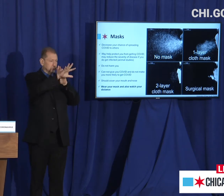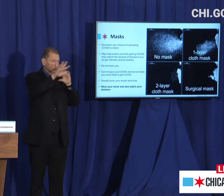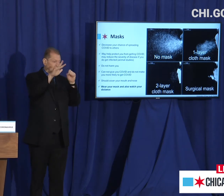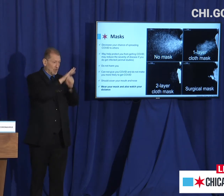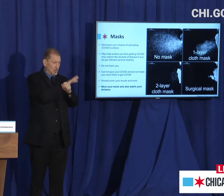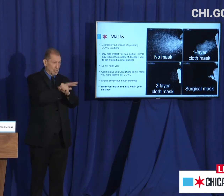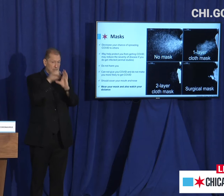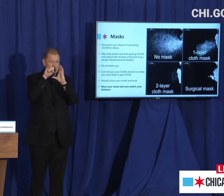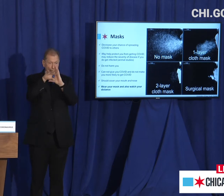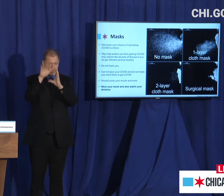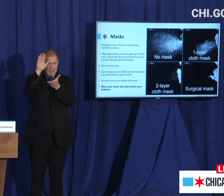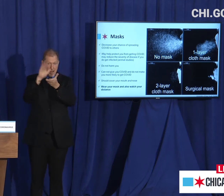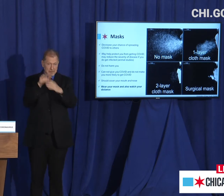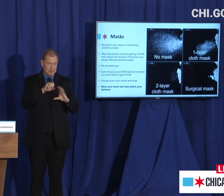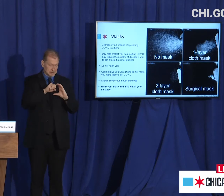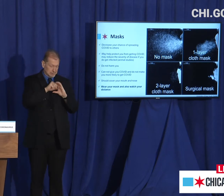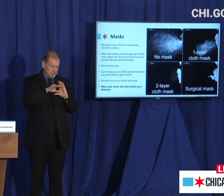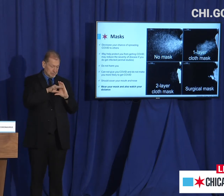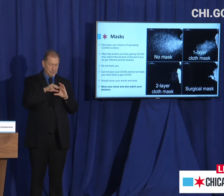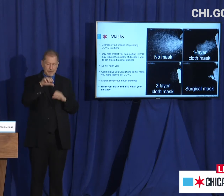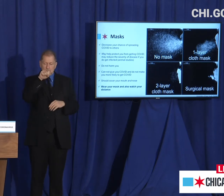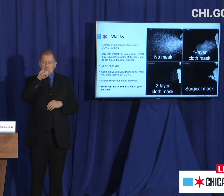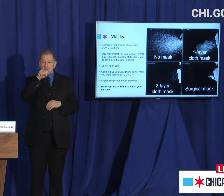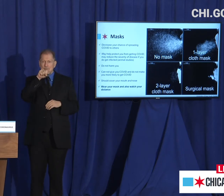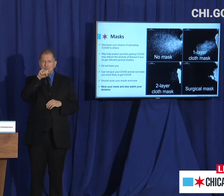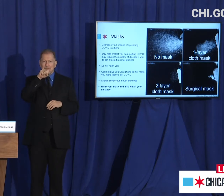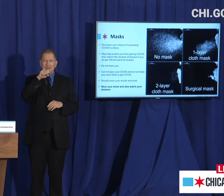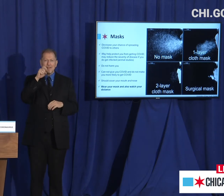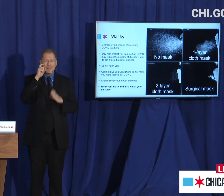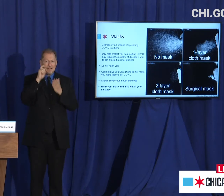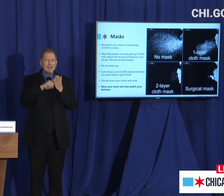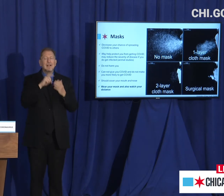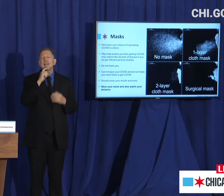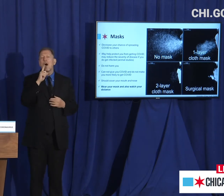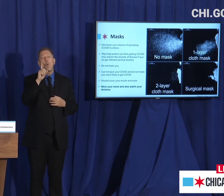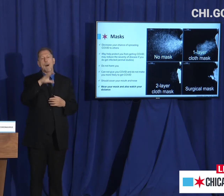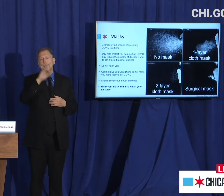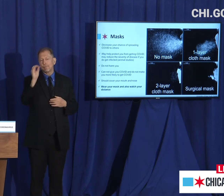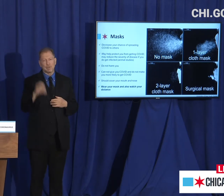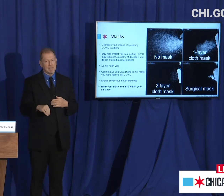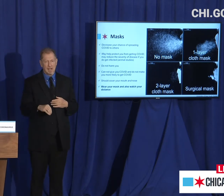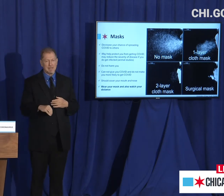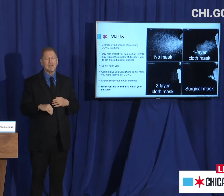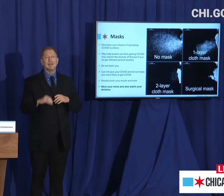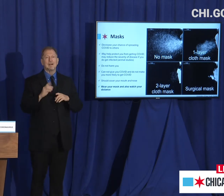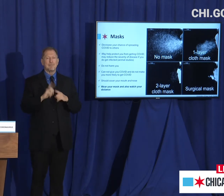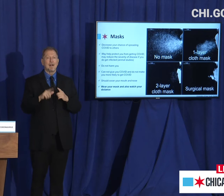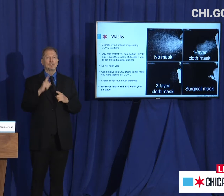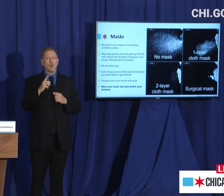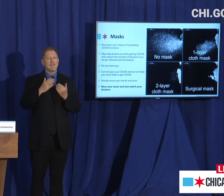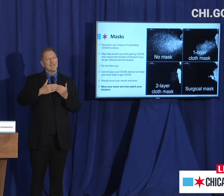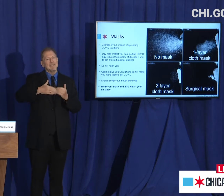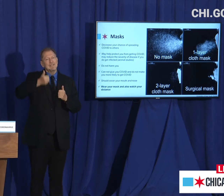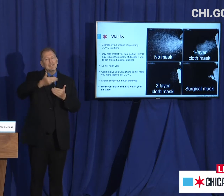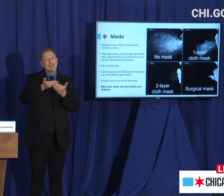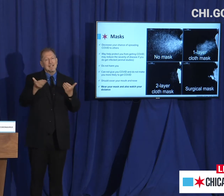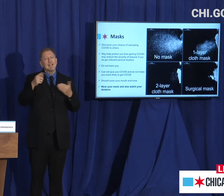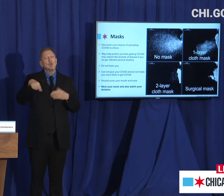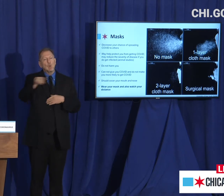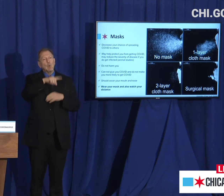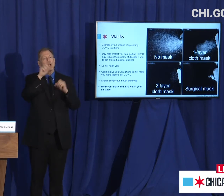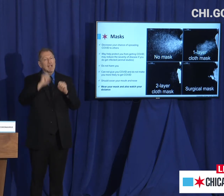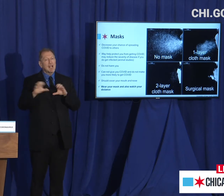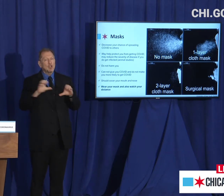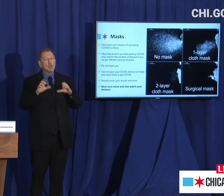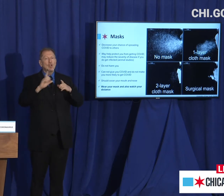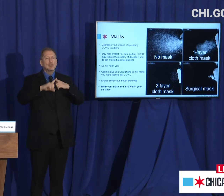stop germs from leaving your mouth. Not 100% of the time, but it is one of the easiest things you can do